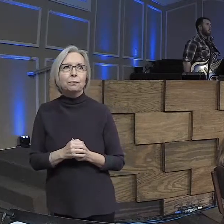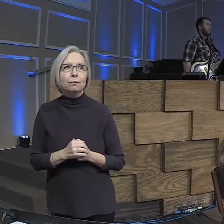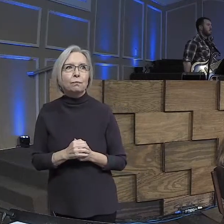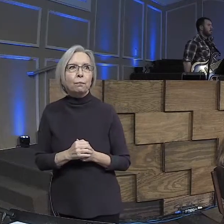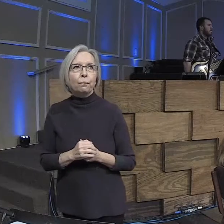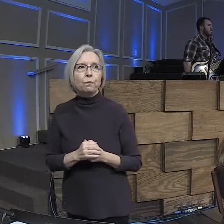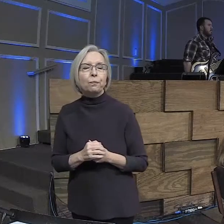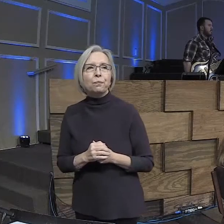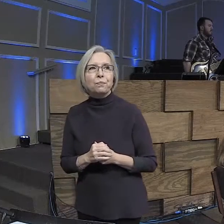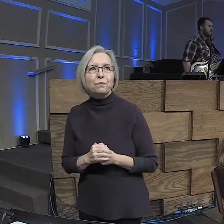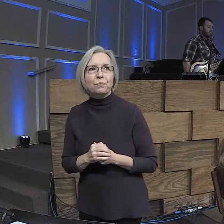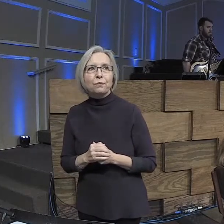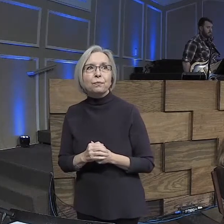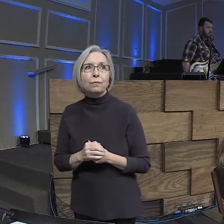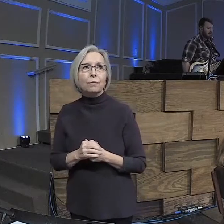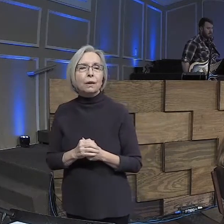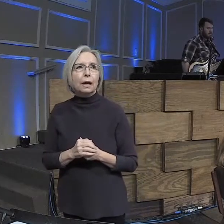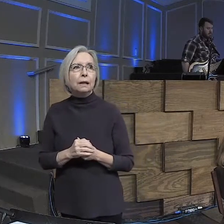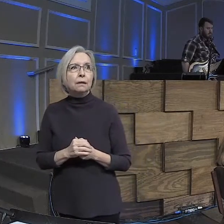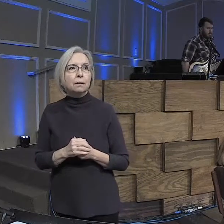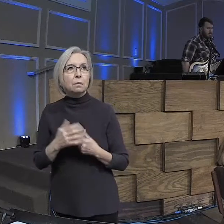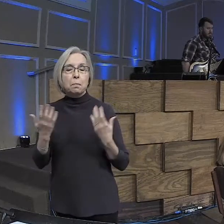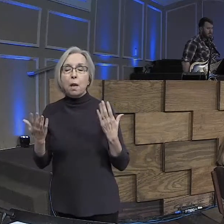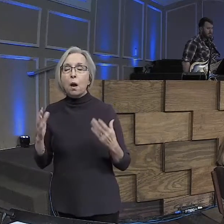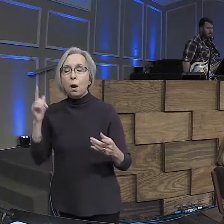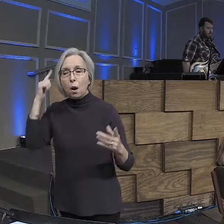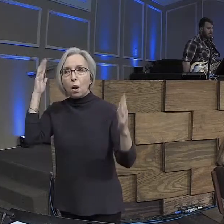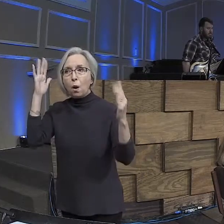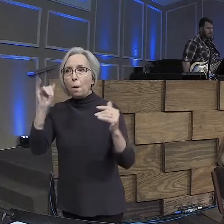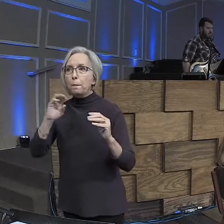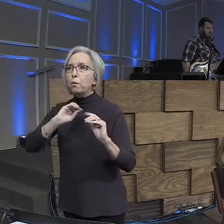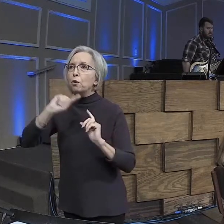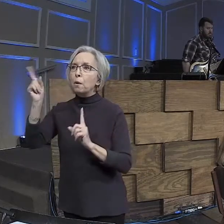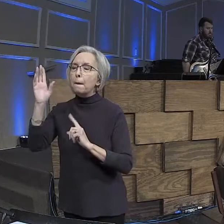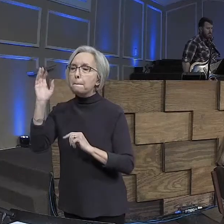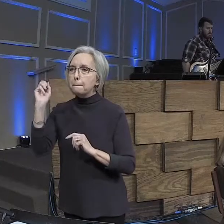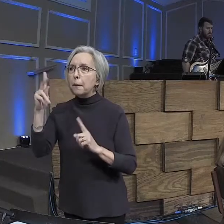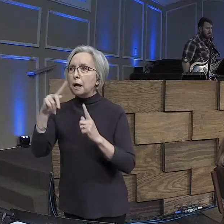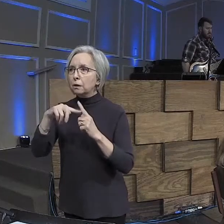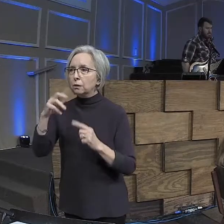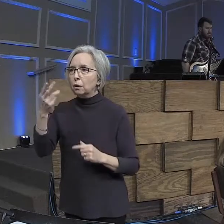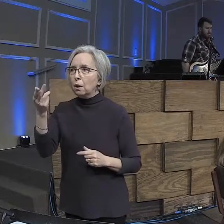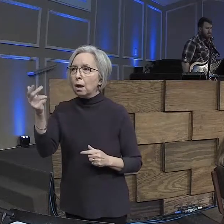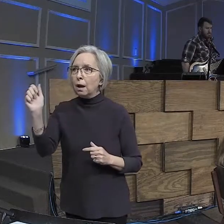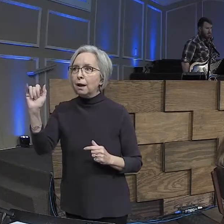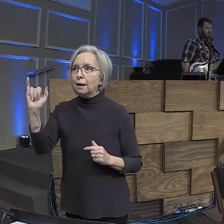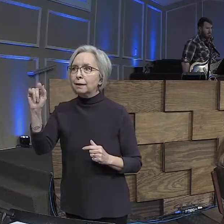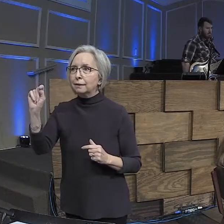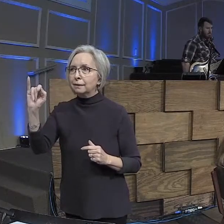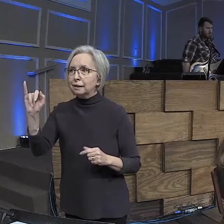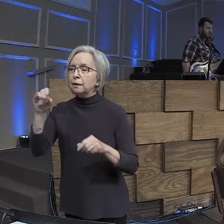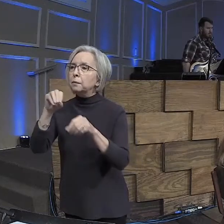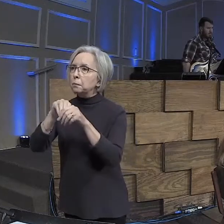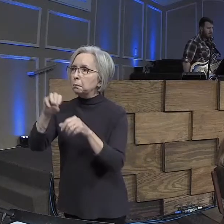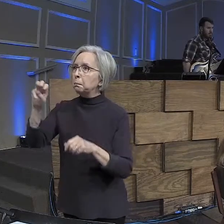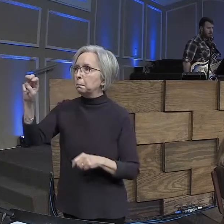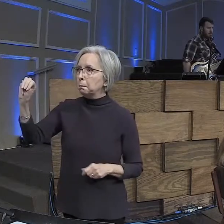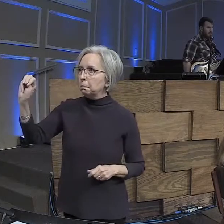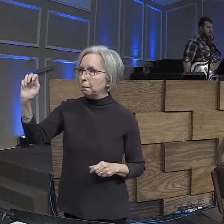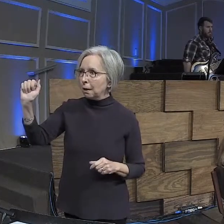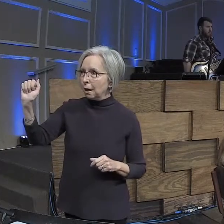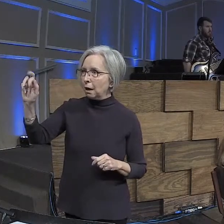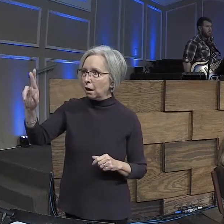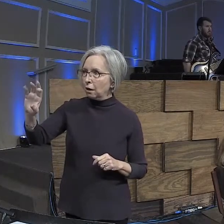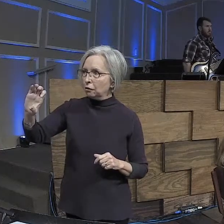in March this year. Tim and Trina Johnson operate La Casa Grande Ministries in the Dominican Republic. And some of you remember